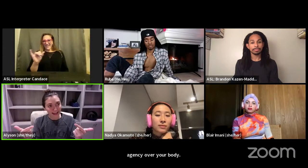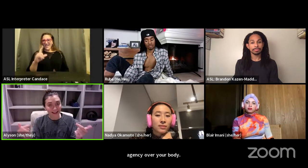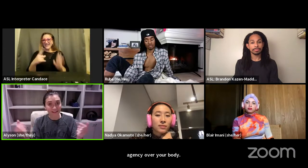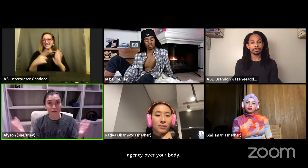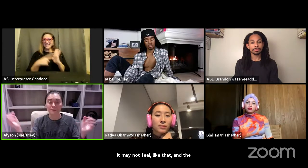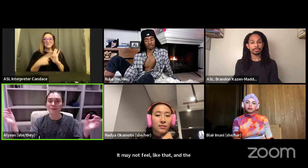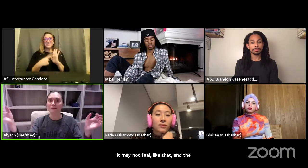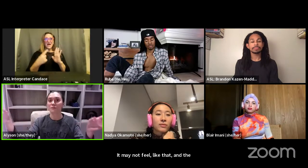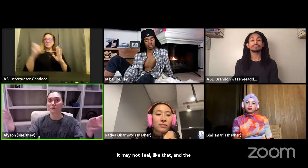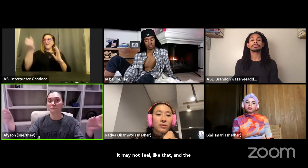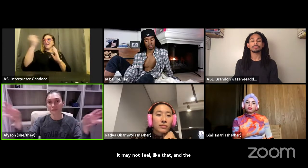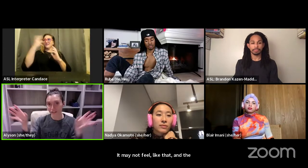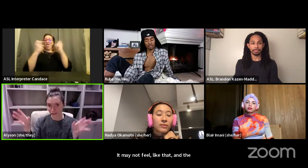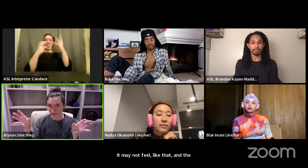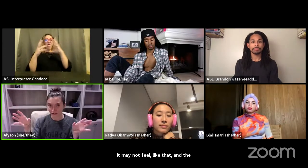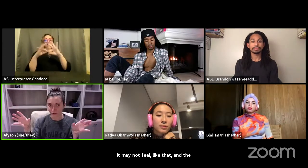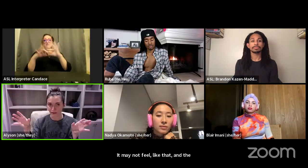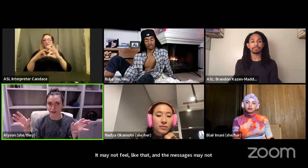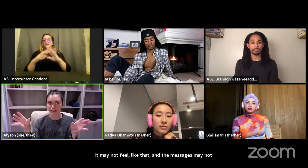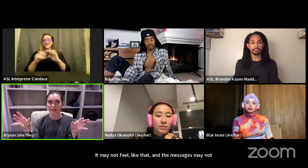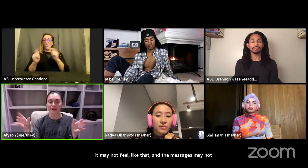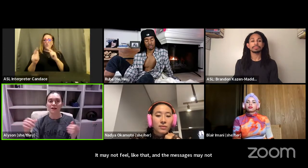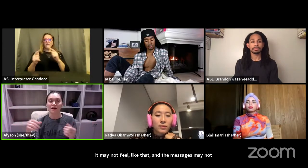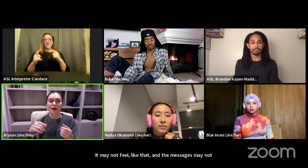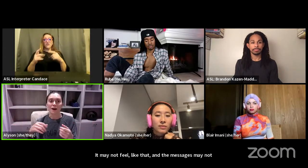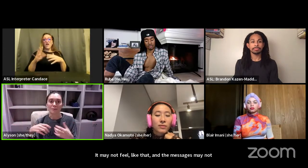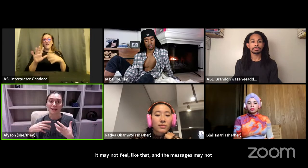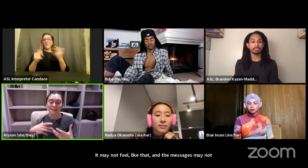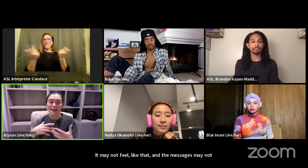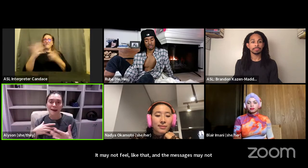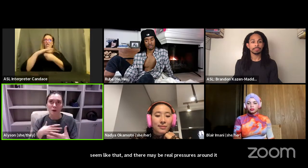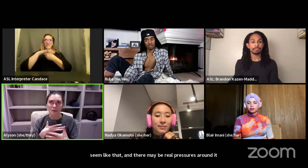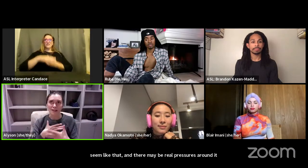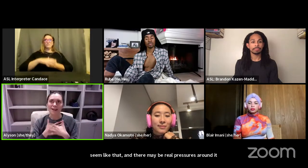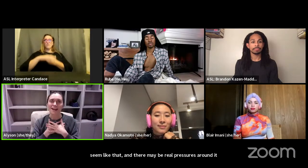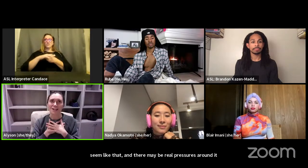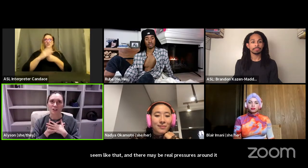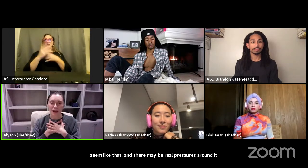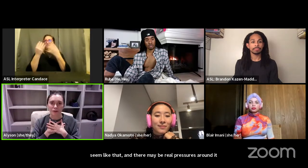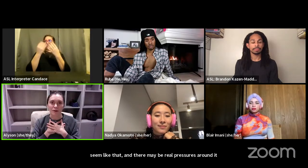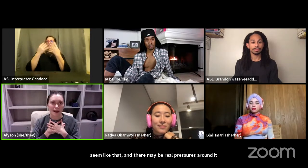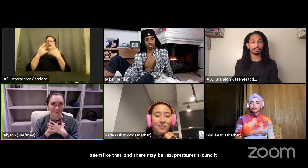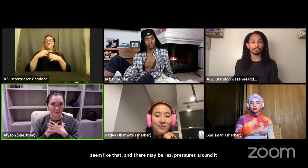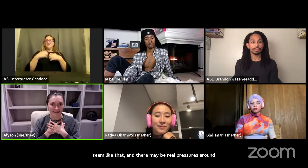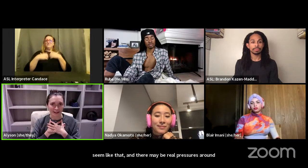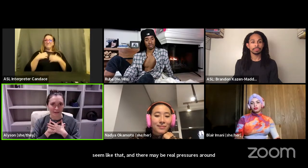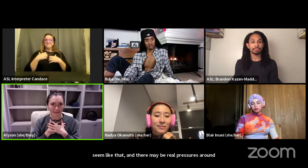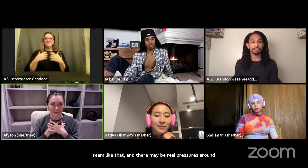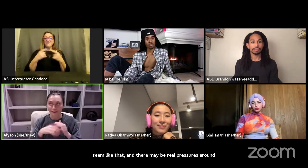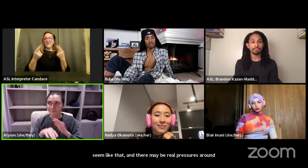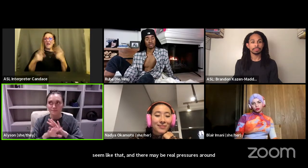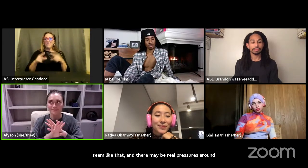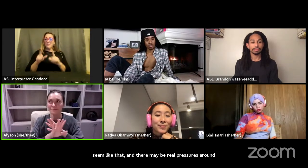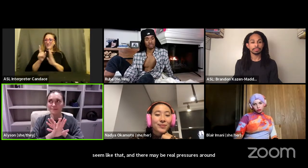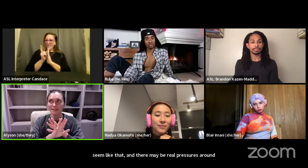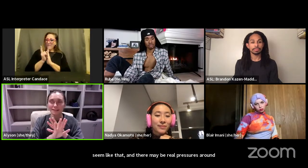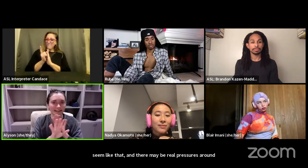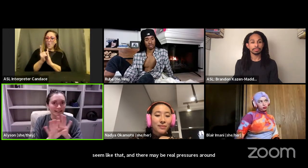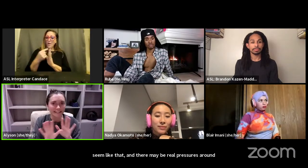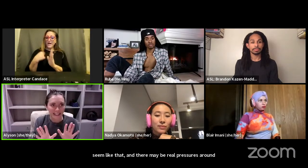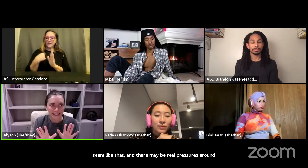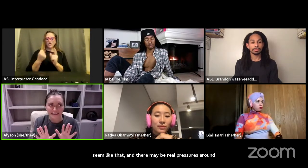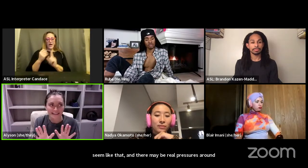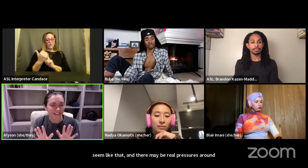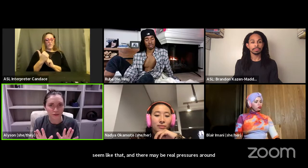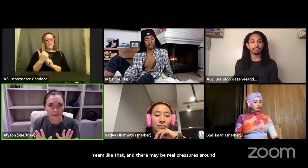like that, and there may be real pressures around it. But in that moment, I try to remind myself, like,